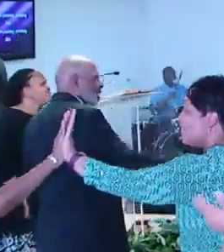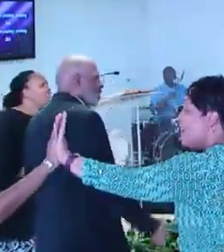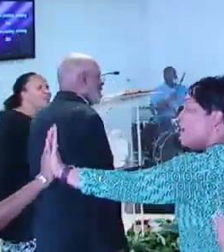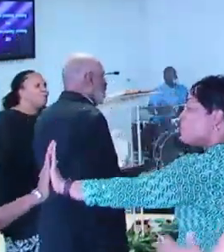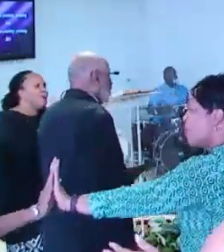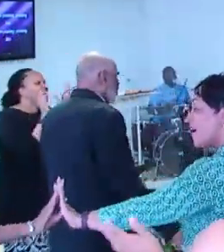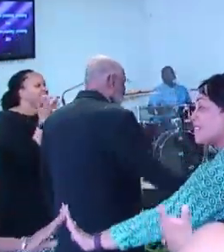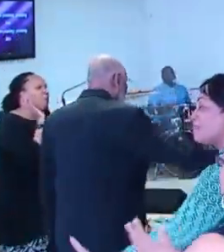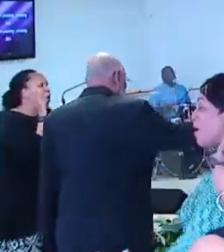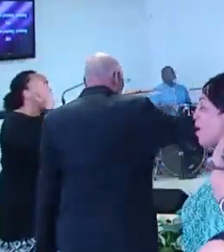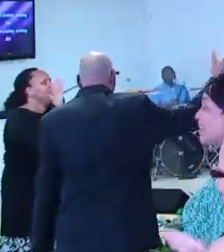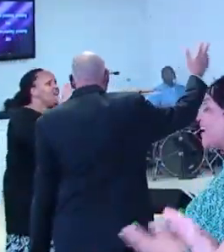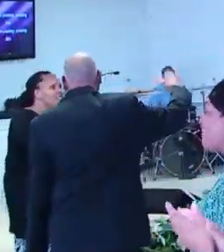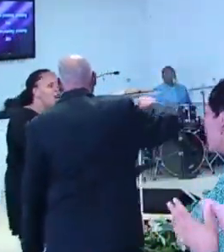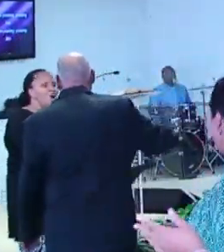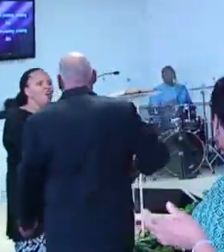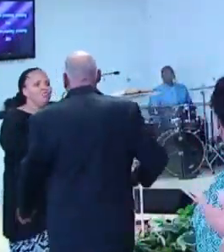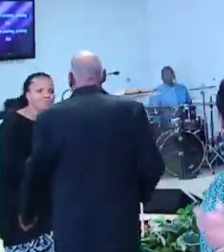Praise him all day long.